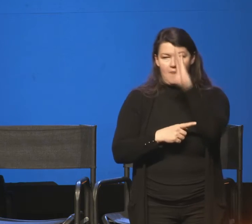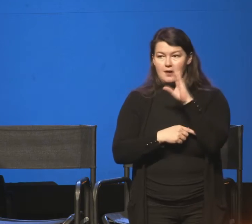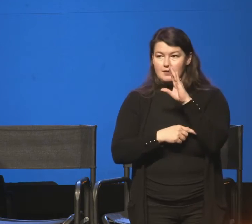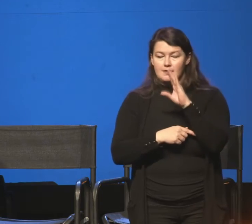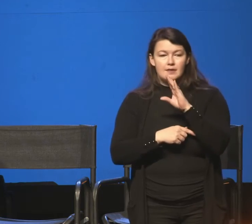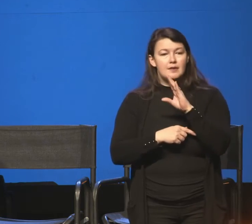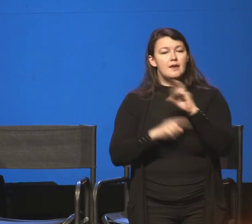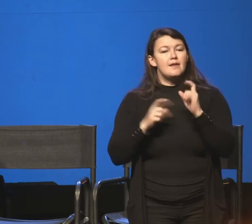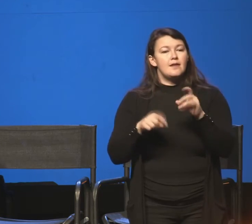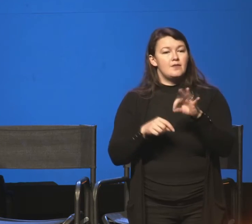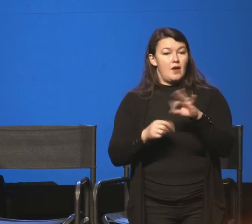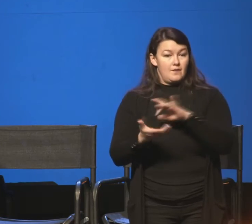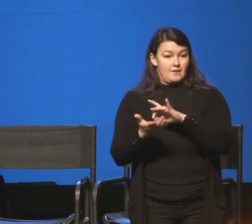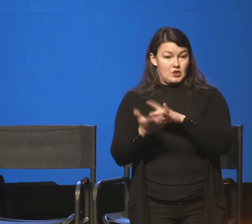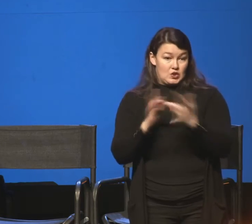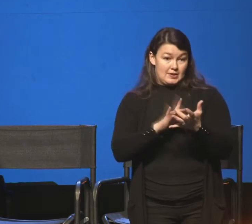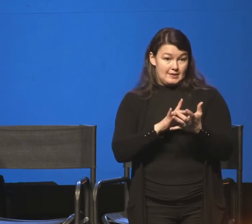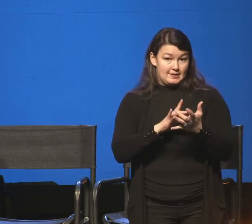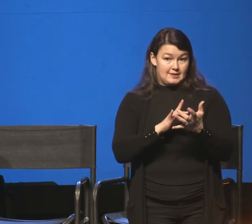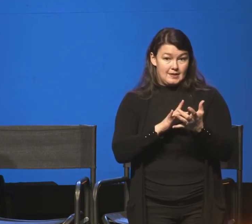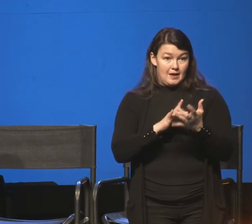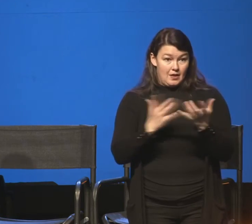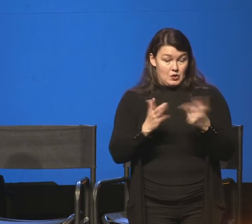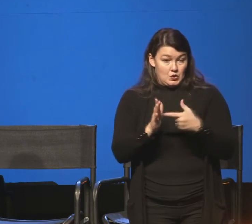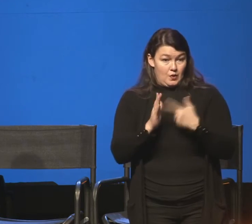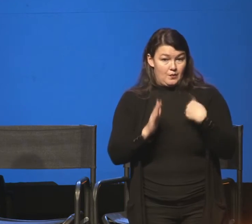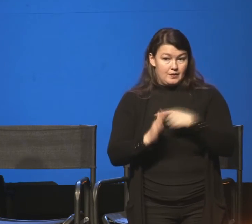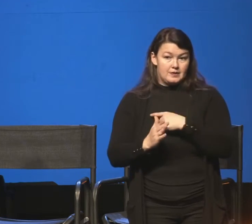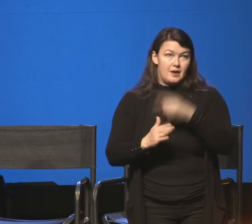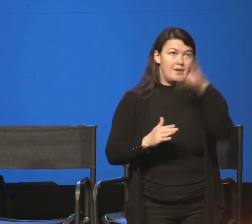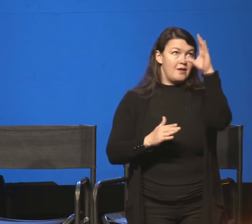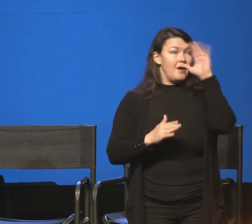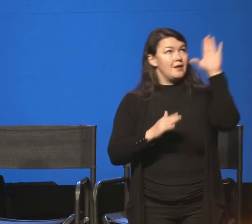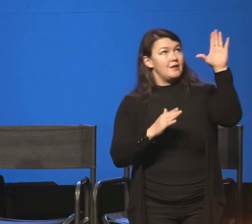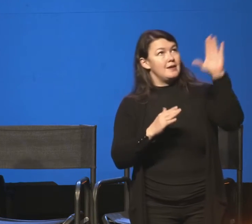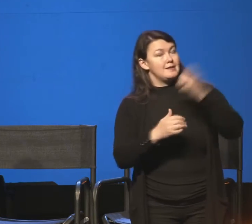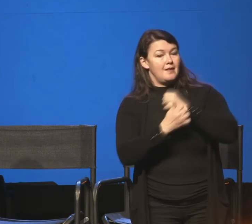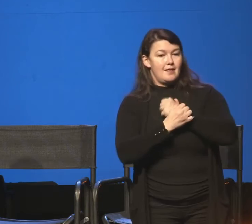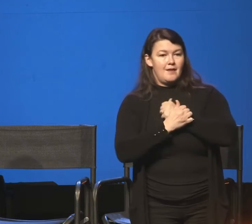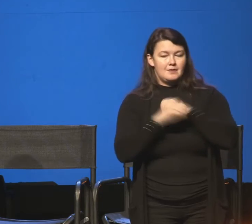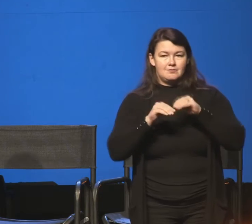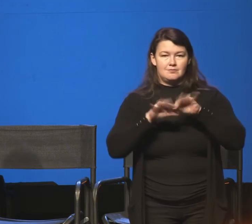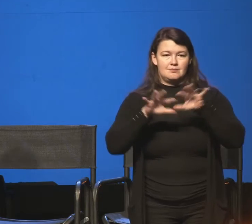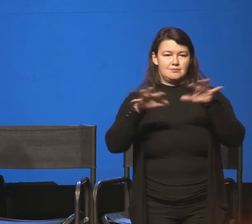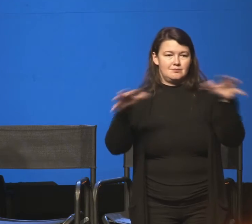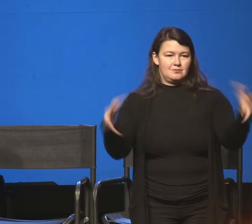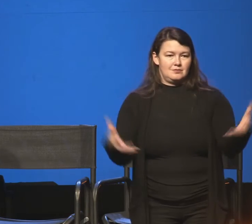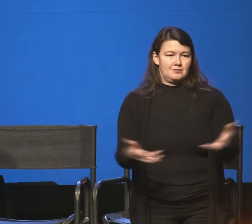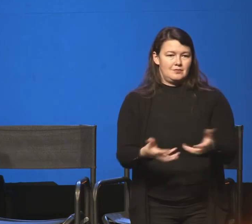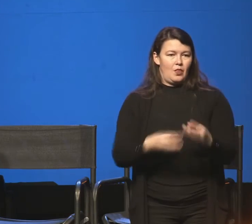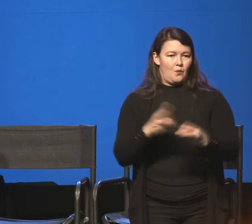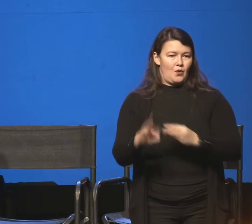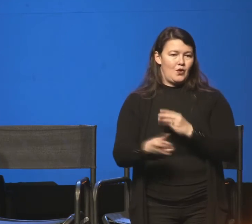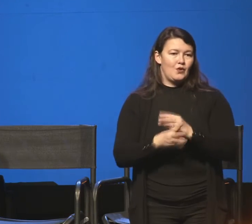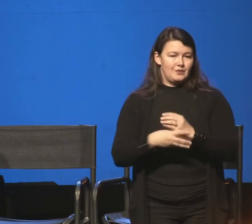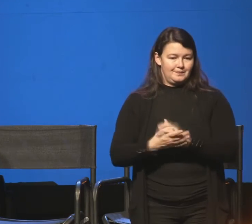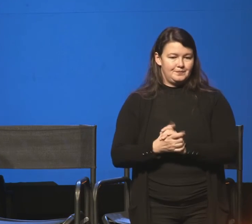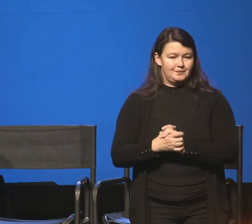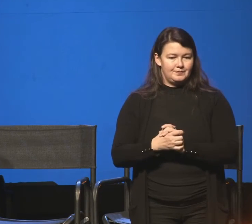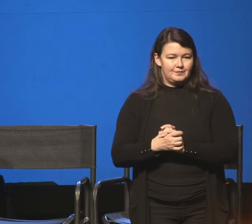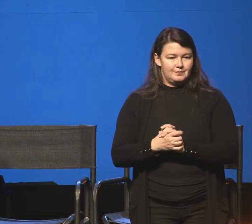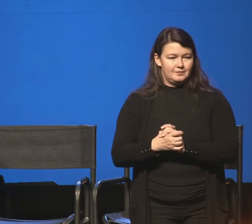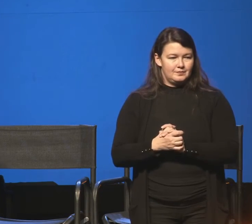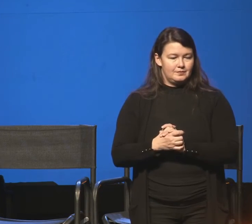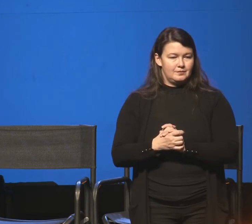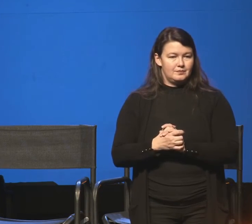of Jesus, that what Jesus was showing us, that God so loved the world, that we're all included in this. And the bread and